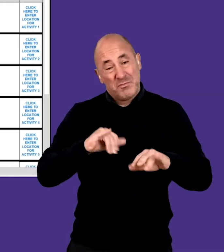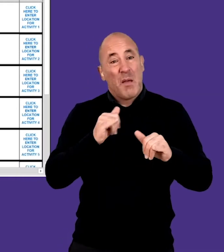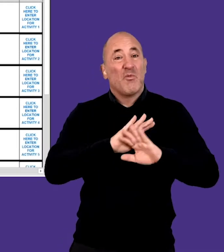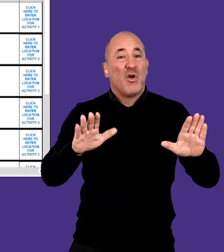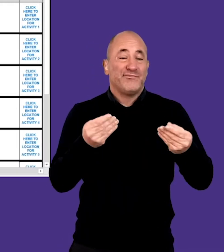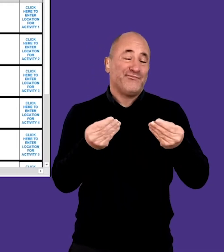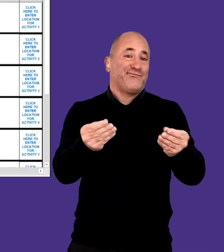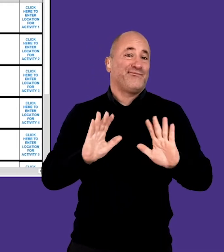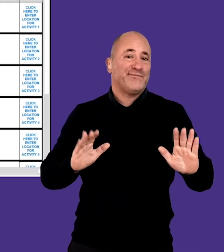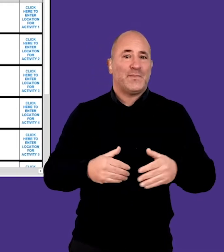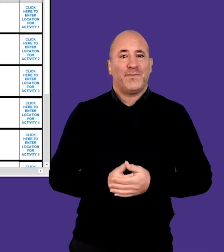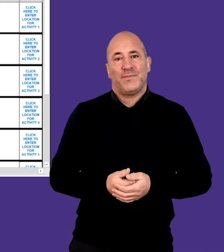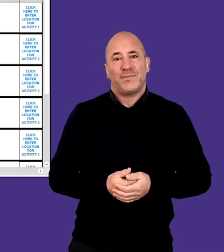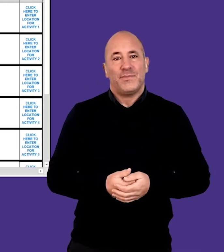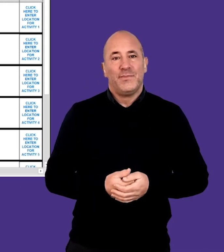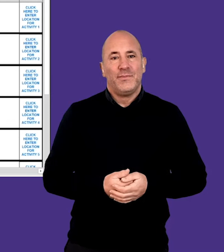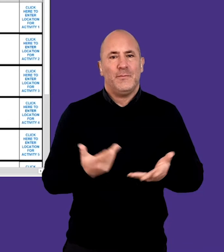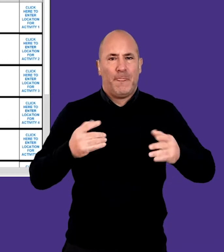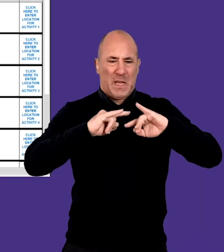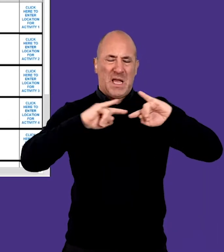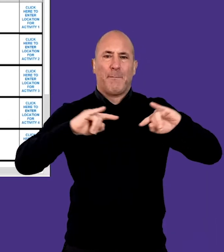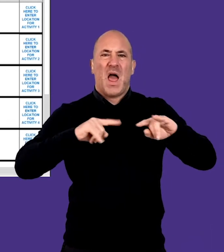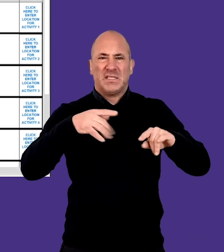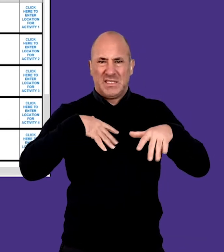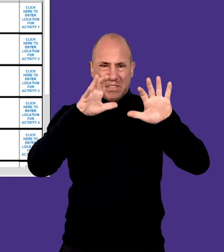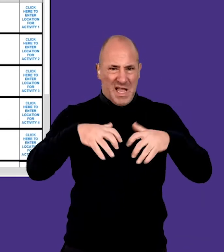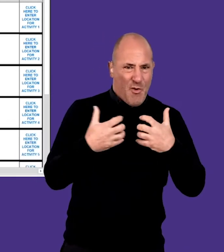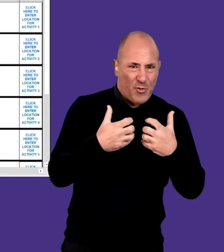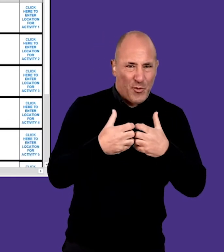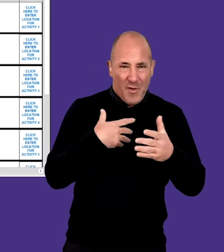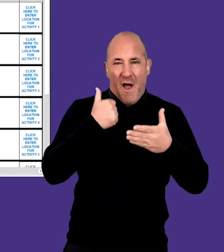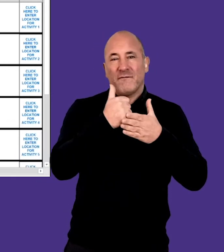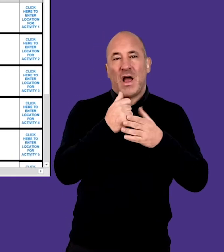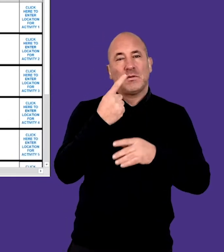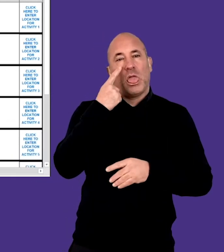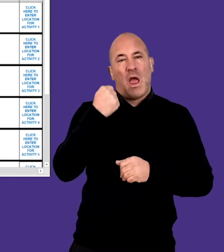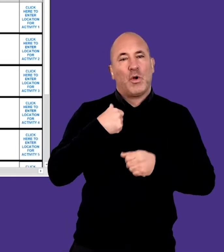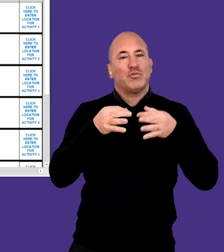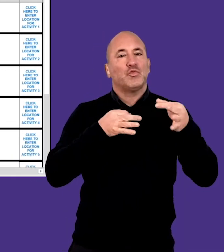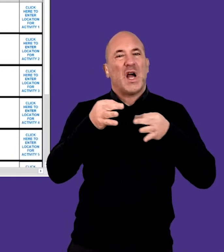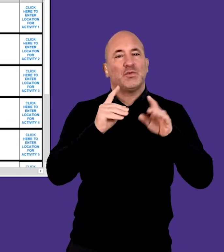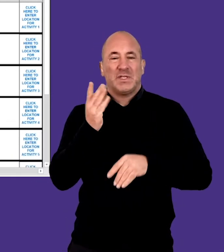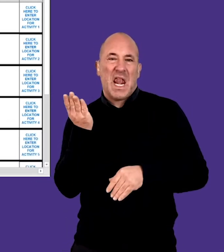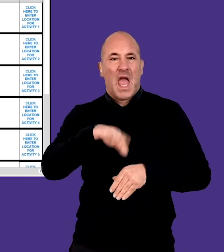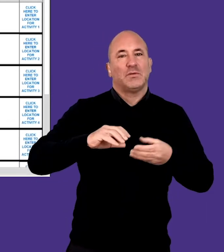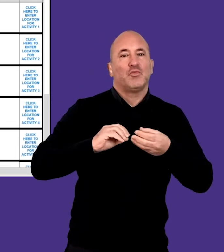consider your application. To help you complete the template, we advise you to take a look through our strategy